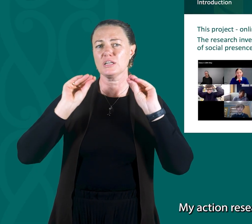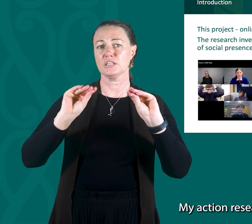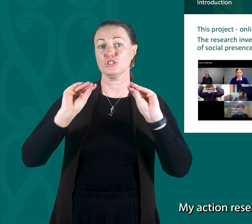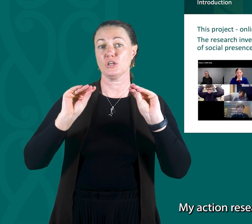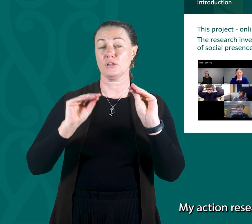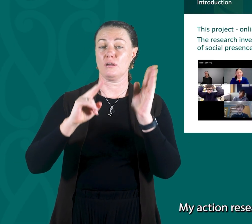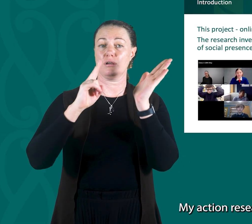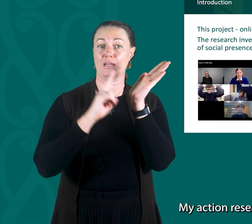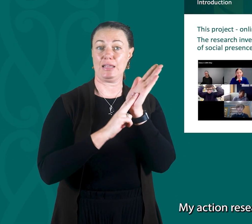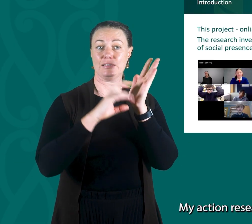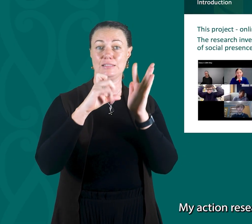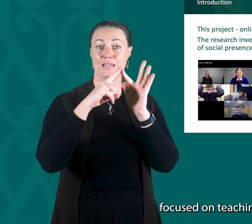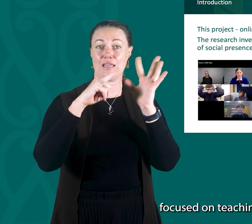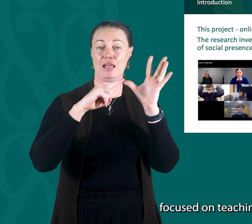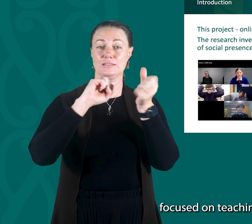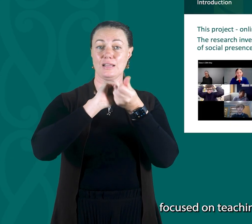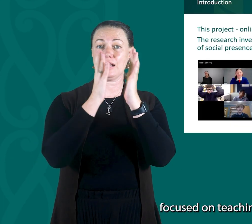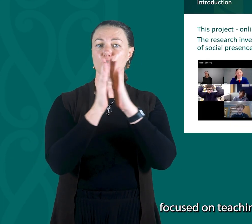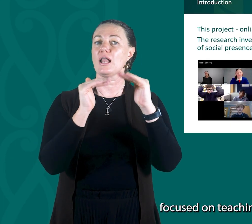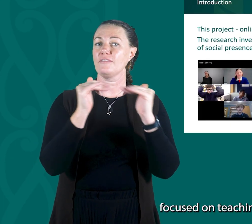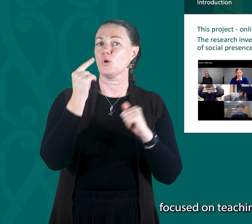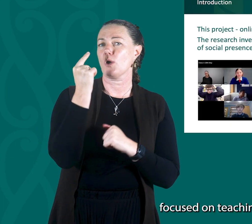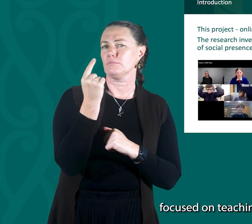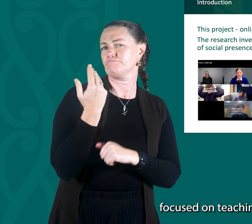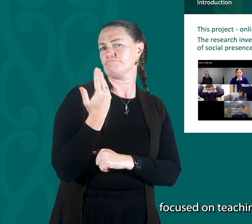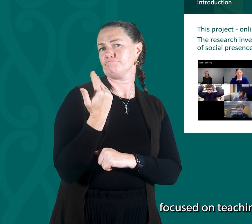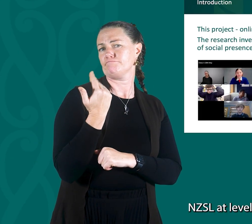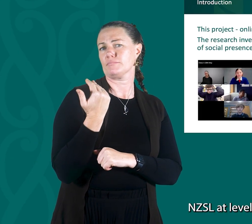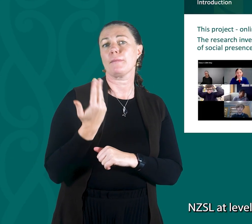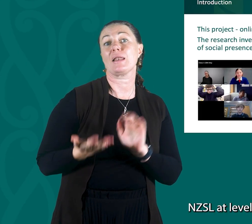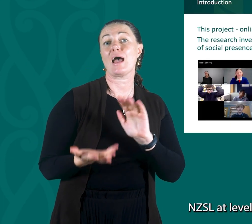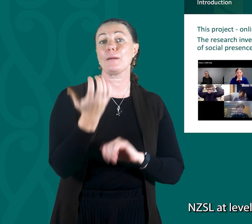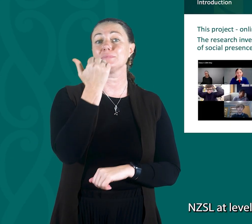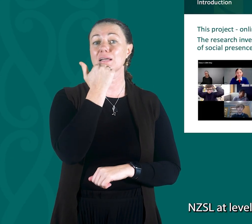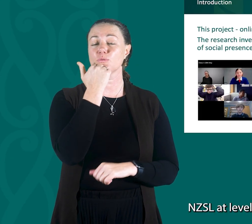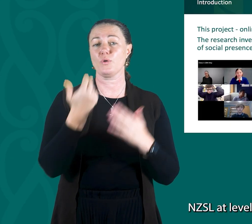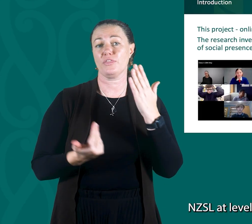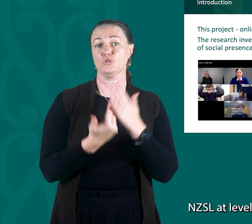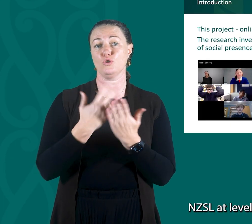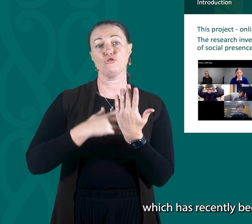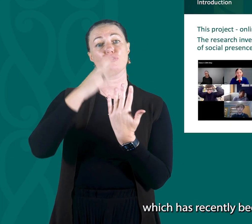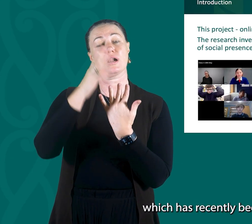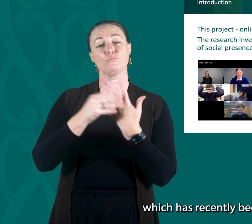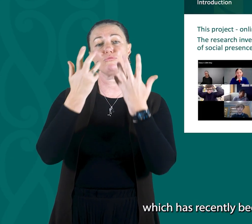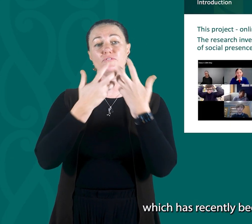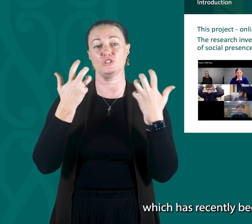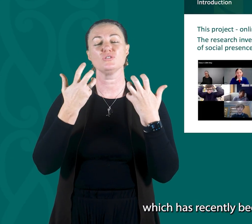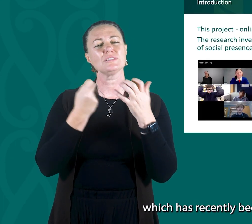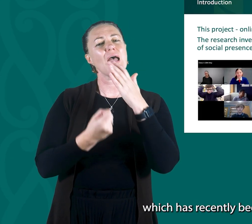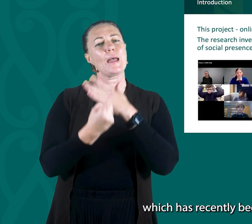My action research focused on teaching NCEA NZSL at Level 1, which has recently been